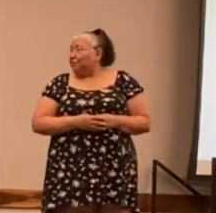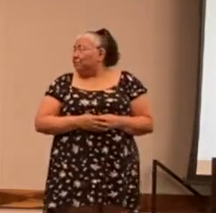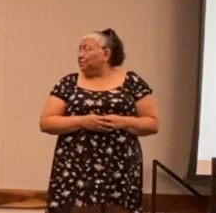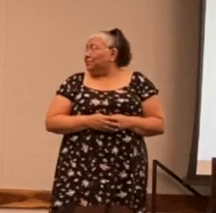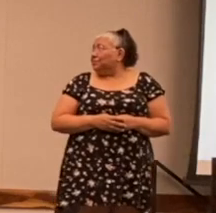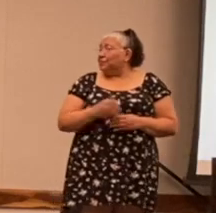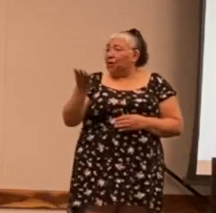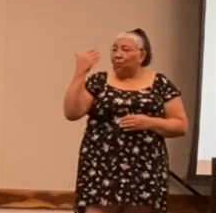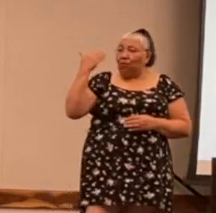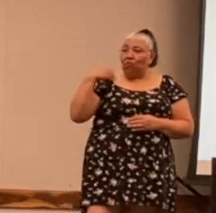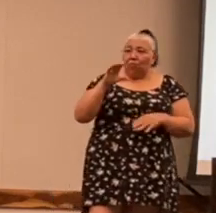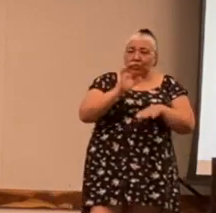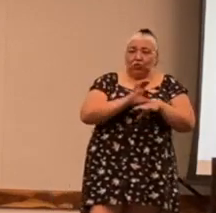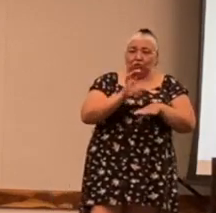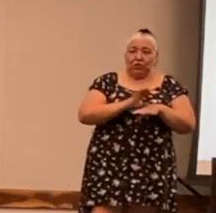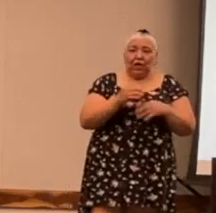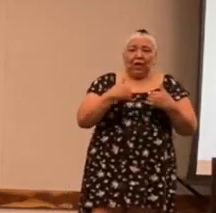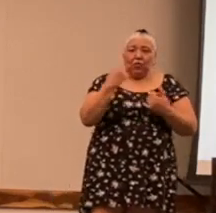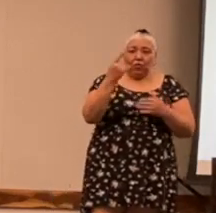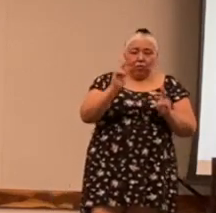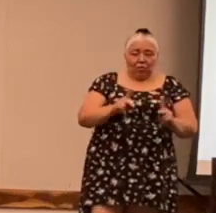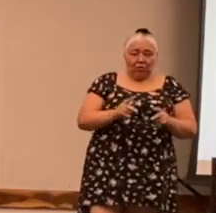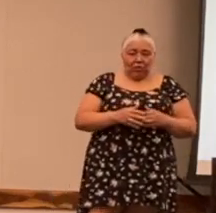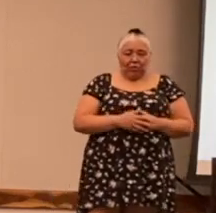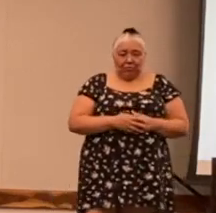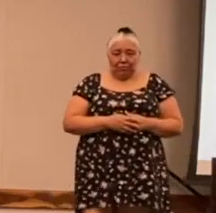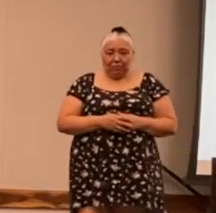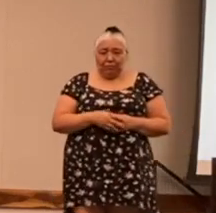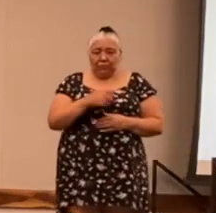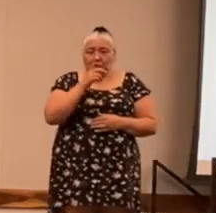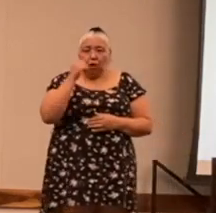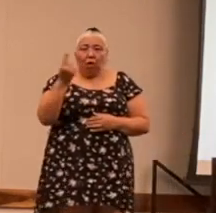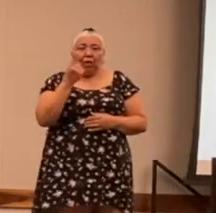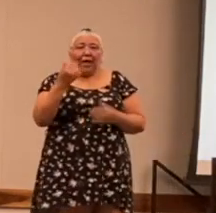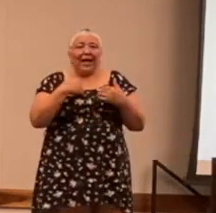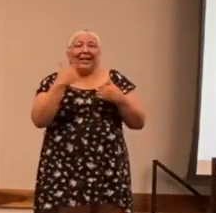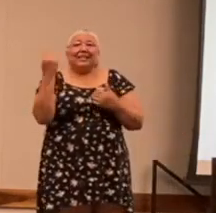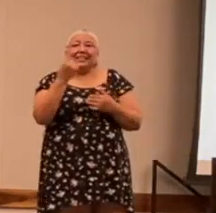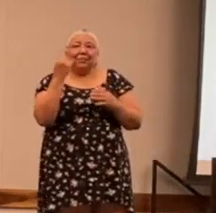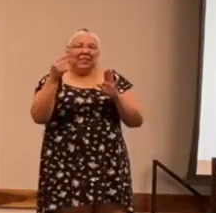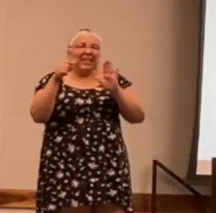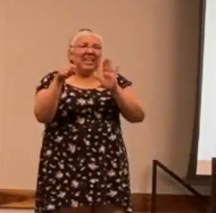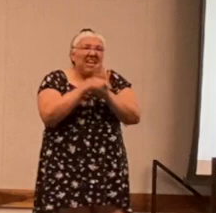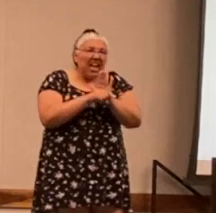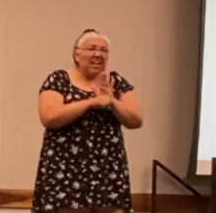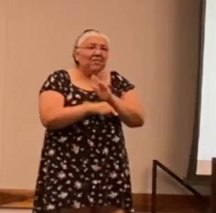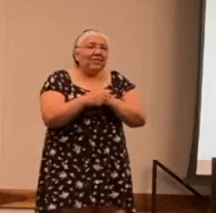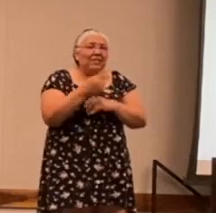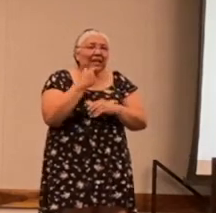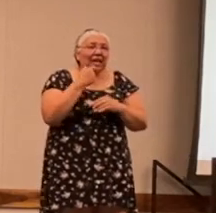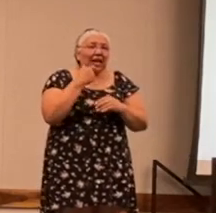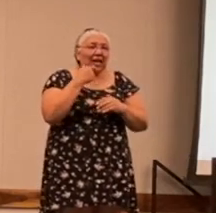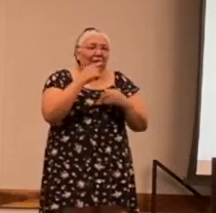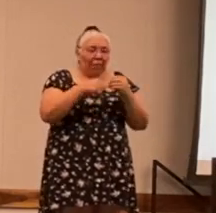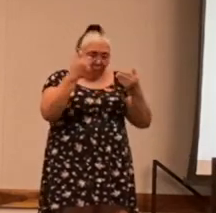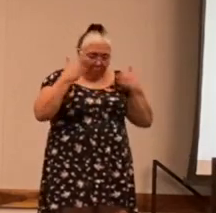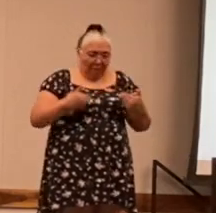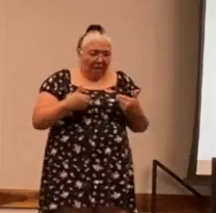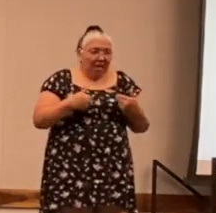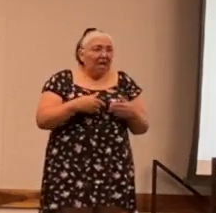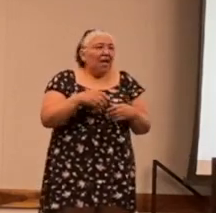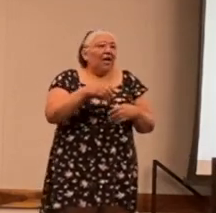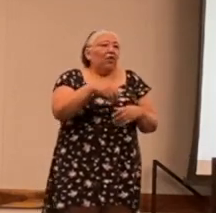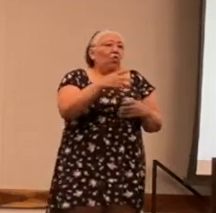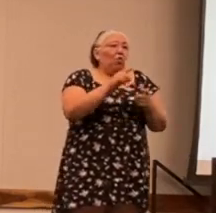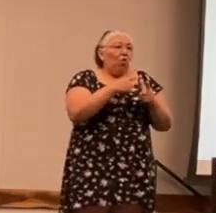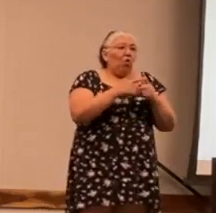in my former church. Had this person in my life who always had something negative to say about me or to me, about